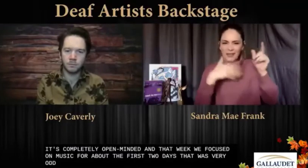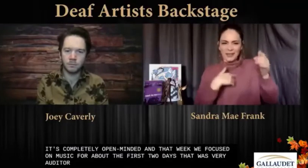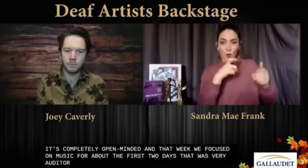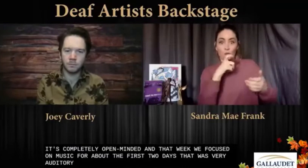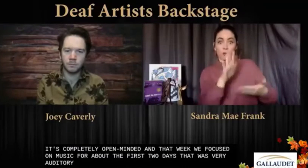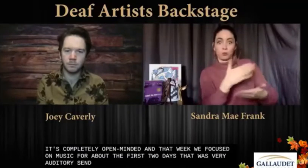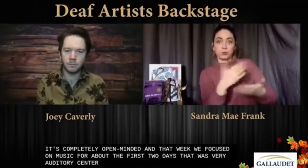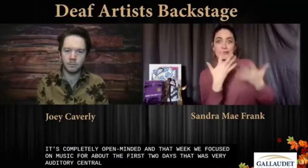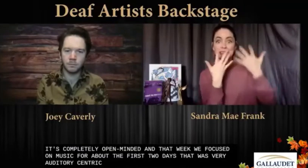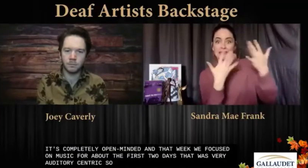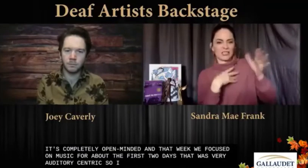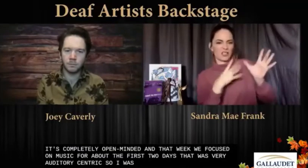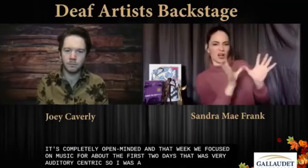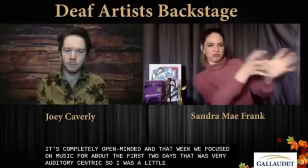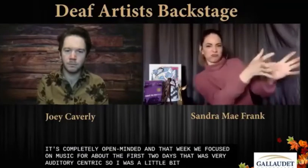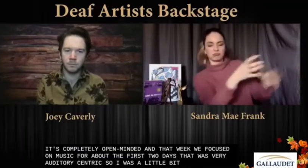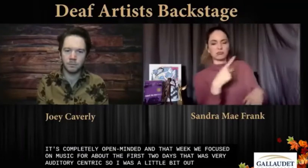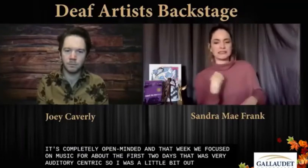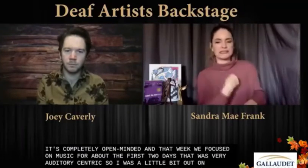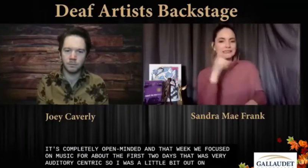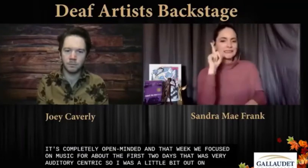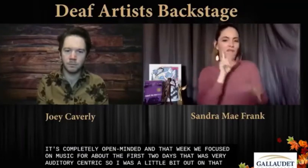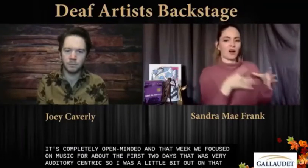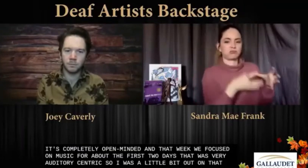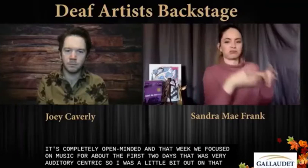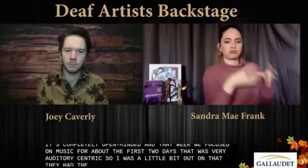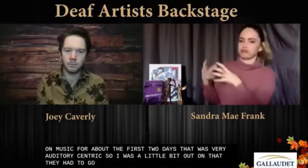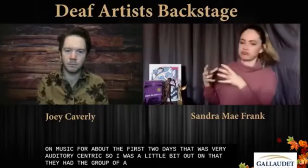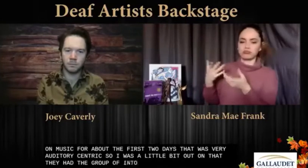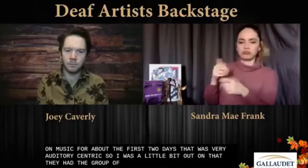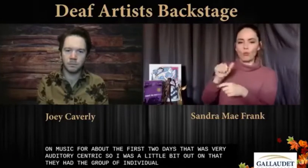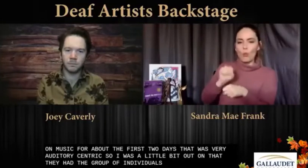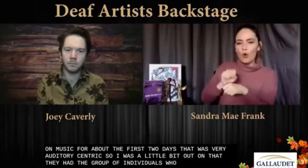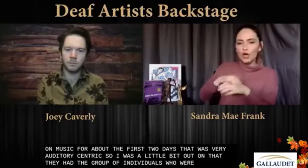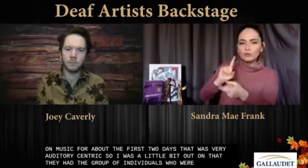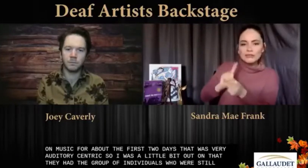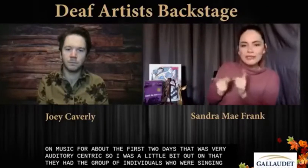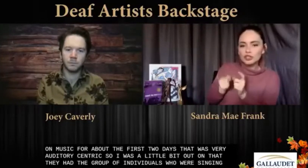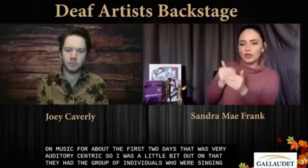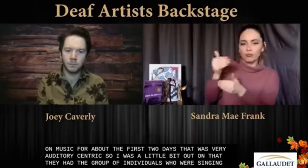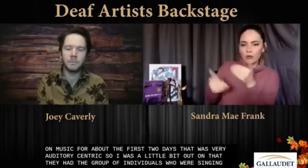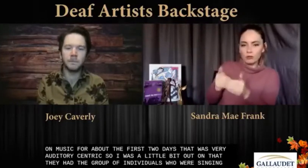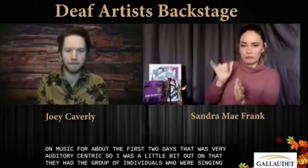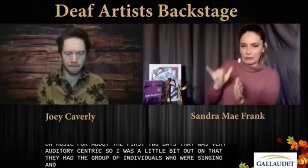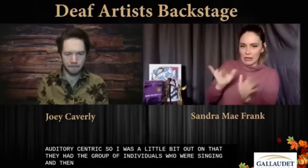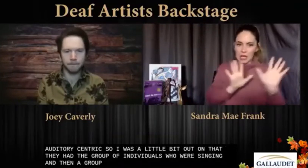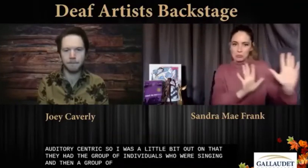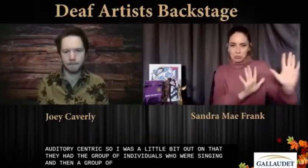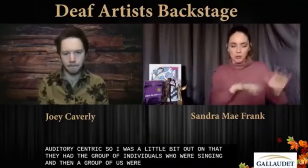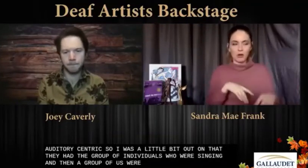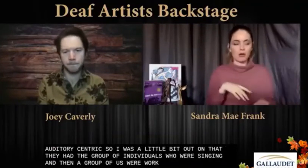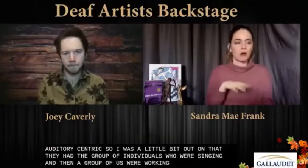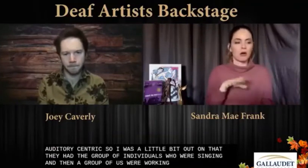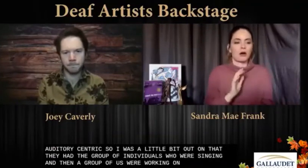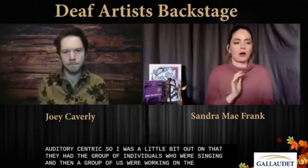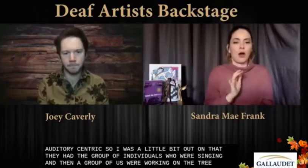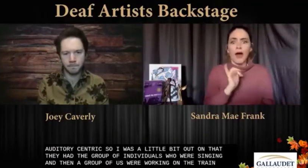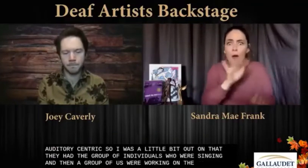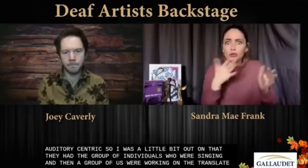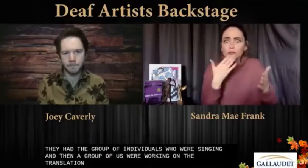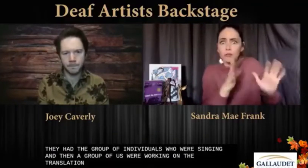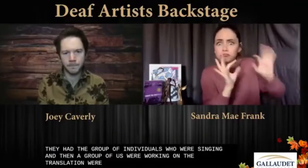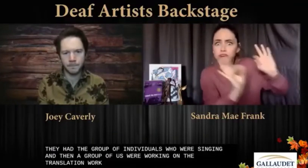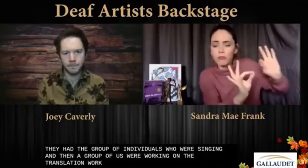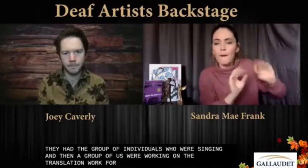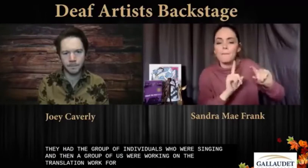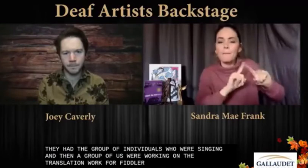auditory centric so I was a little bit out on that they had the group of individuals who were singing and then a group of us were working on the translation